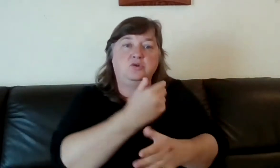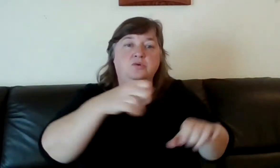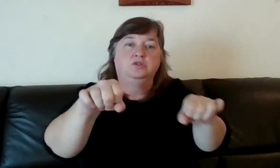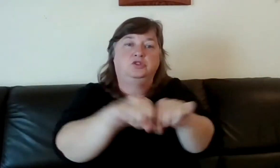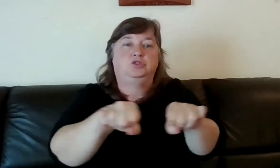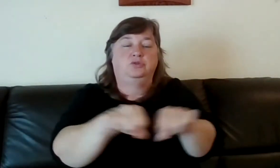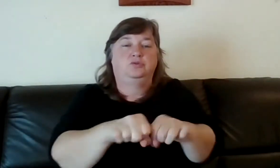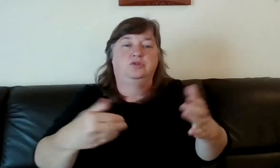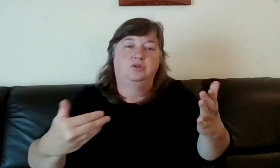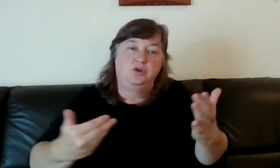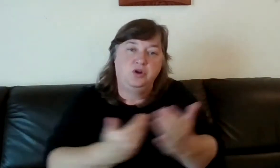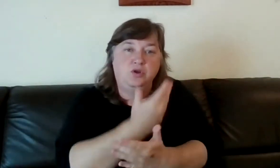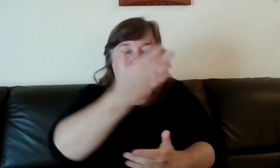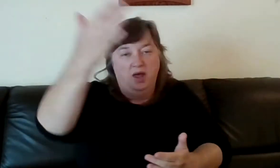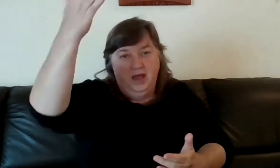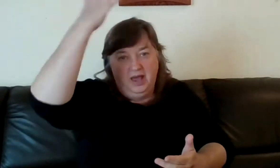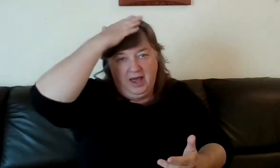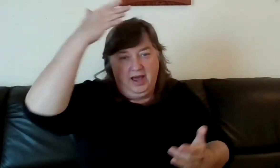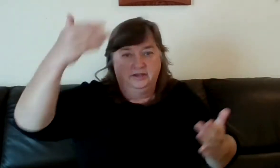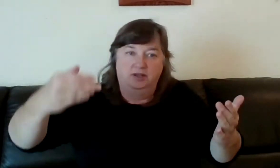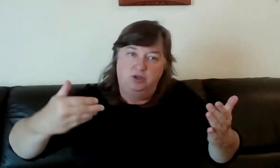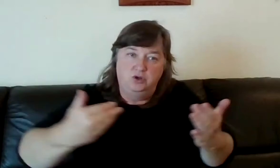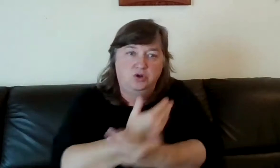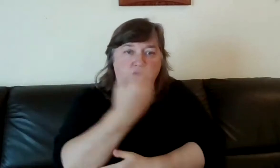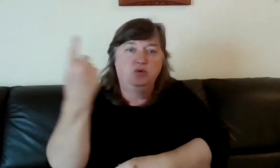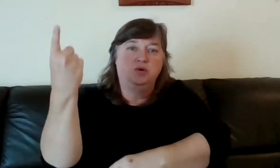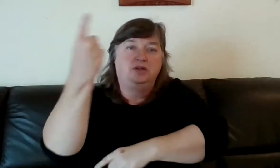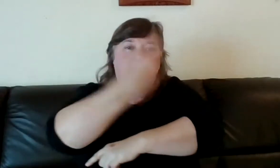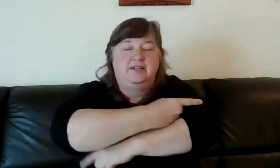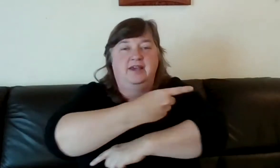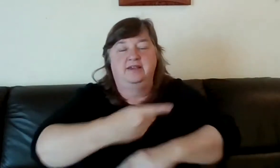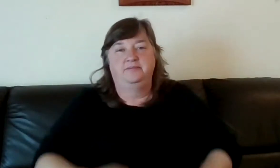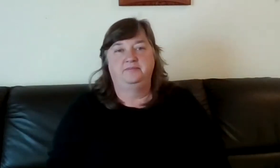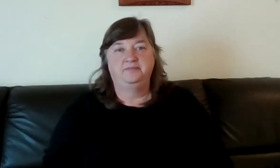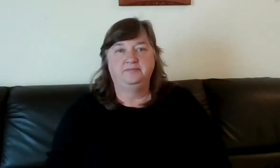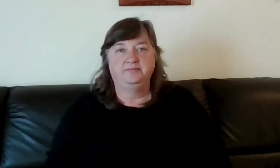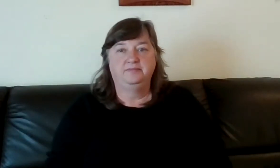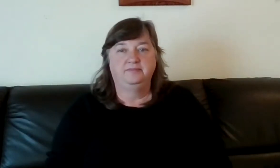New shoes, new hat, new day.